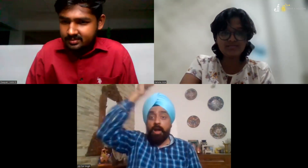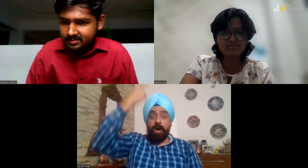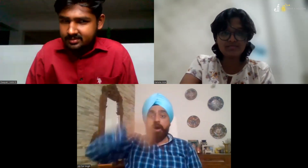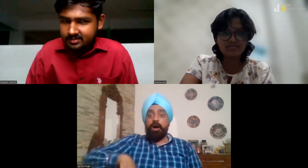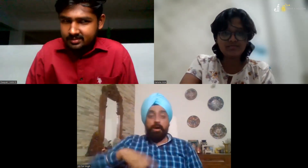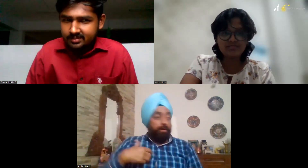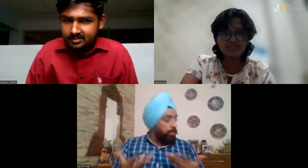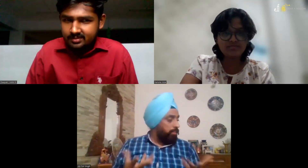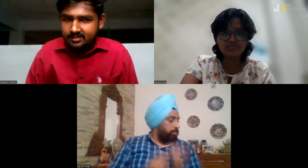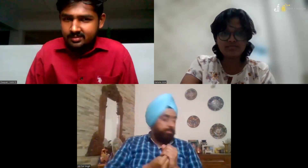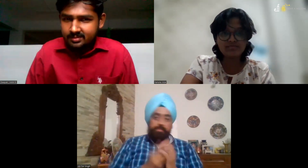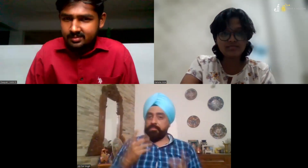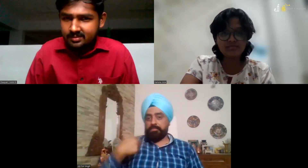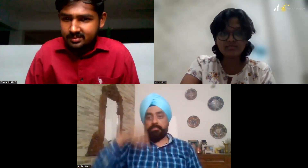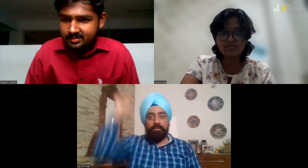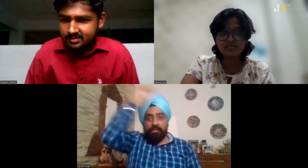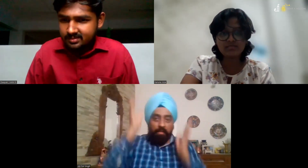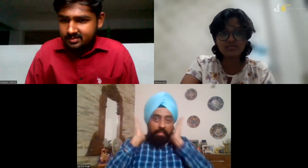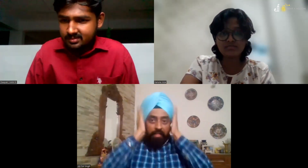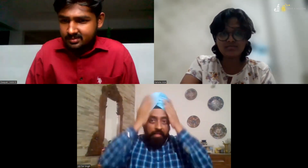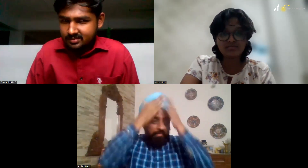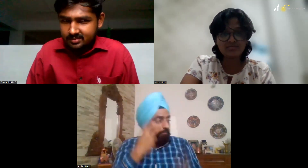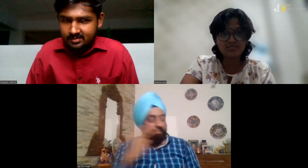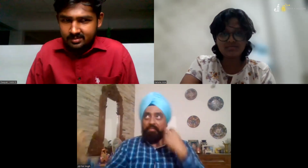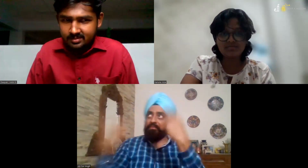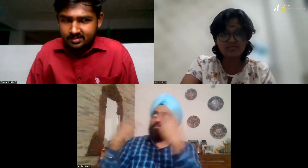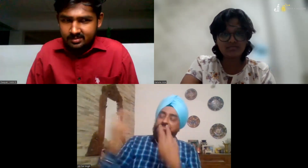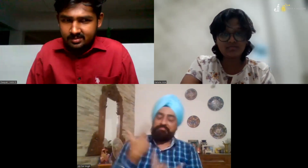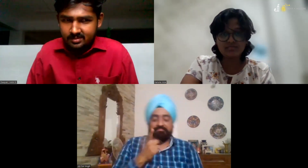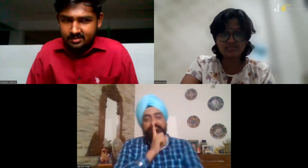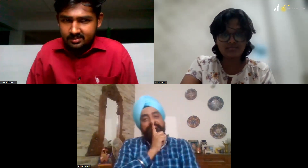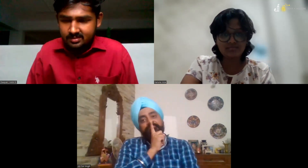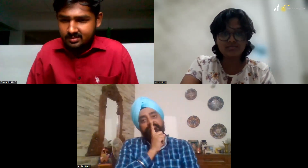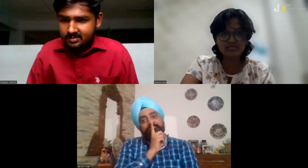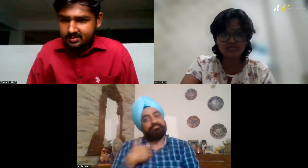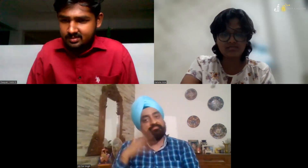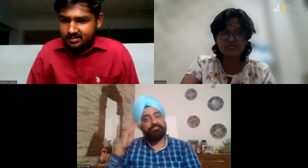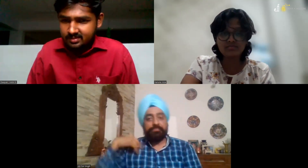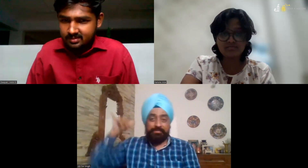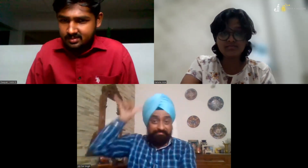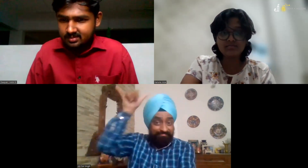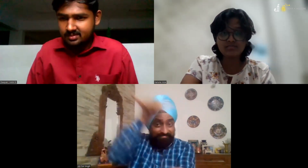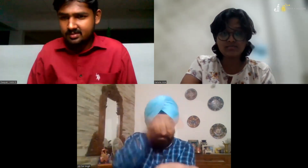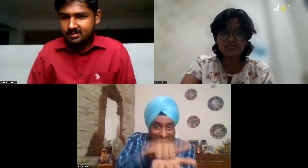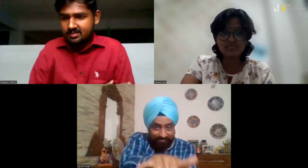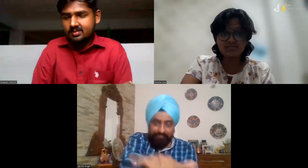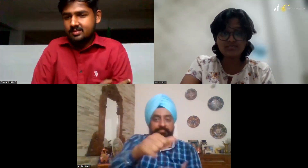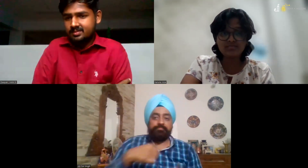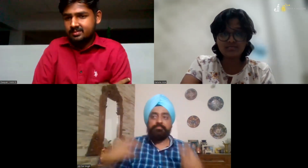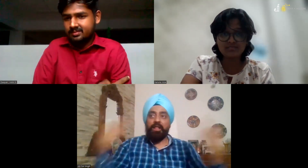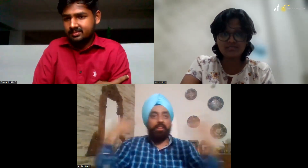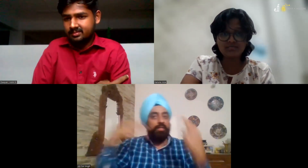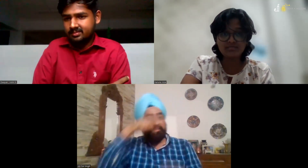So when we reached over that place, I thought that I am the one Punjabi over there, and I was